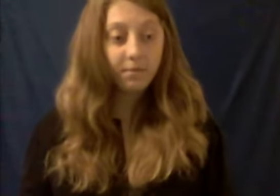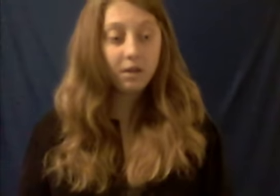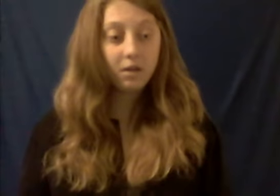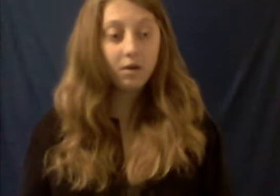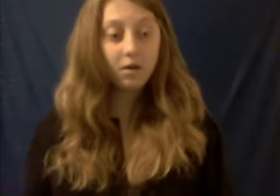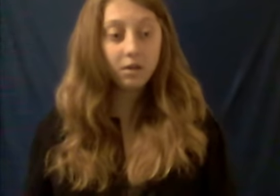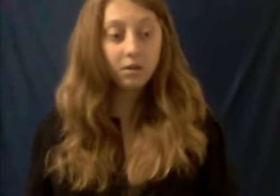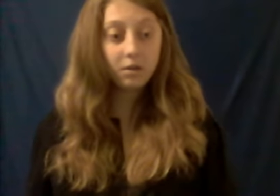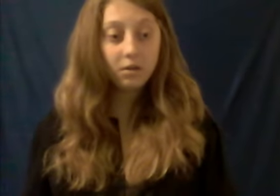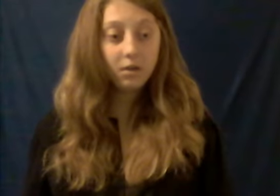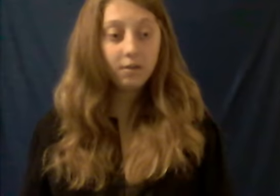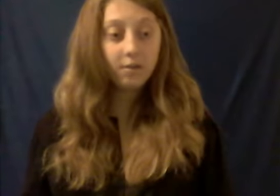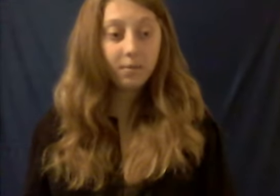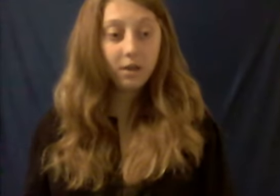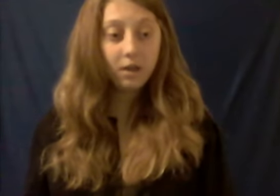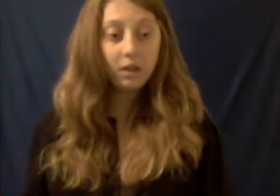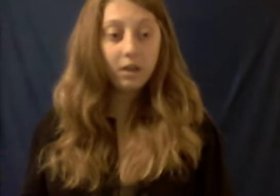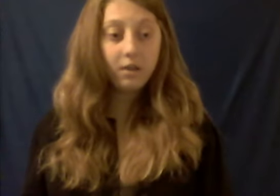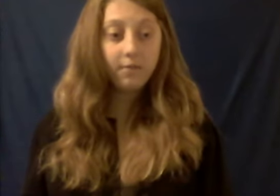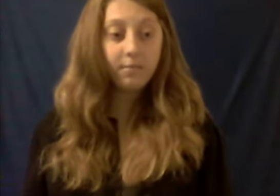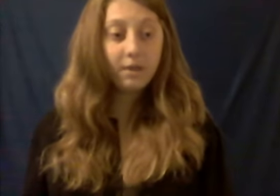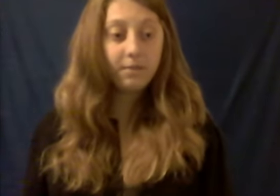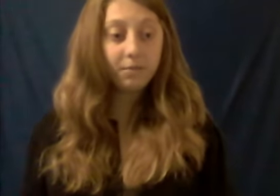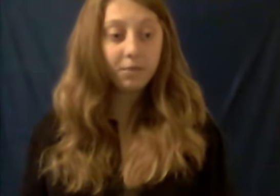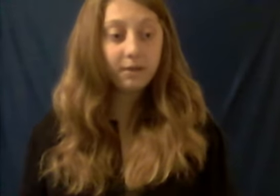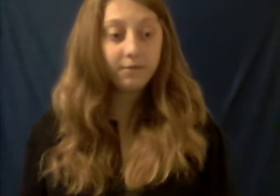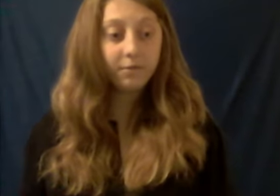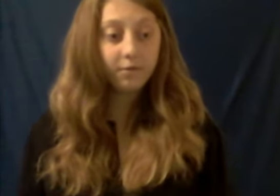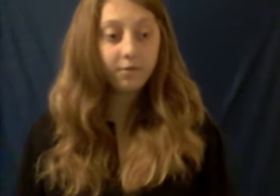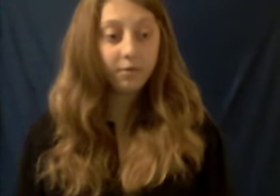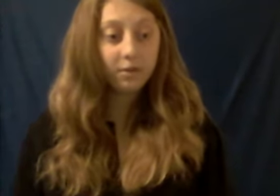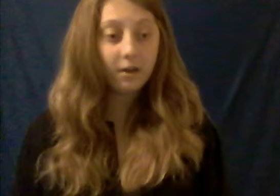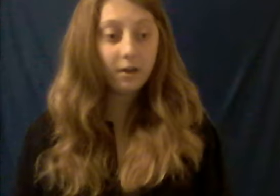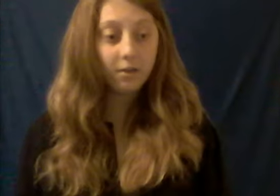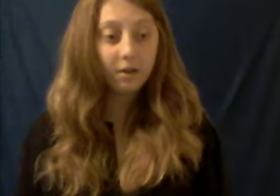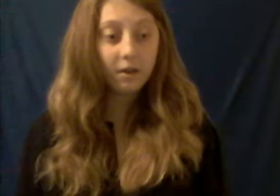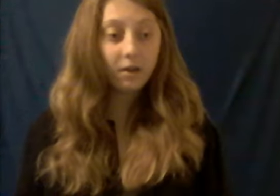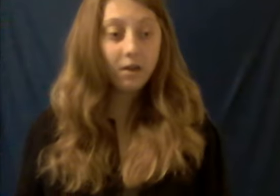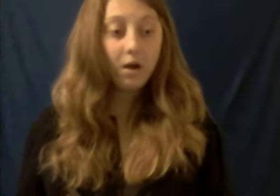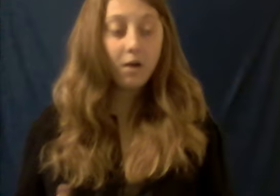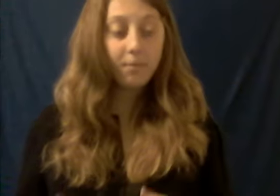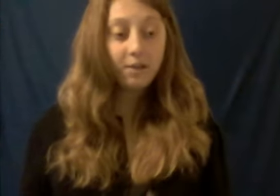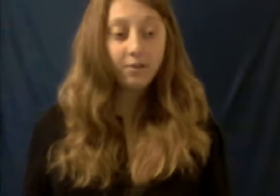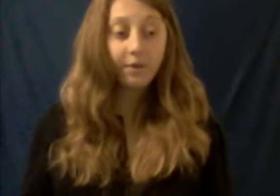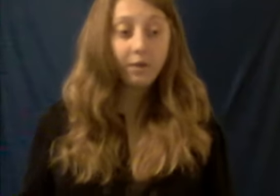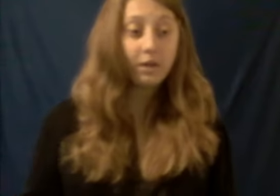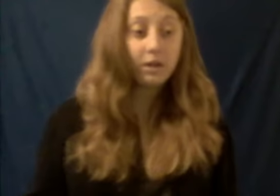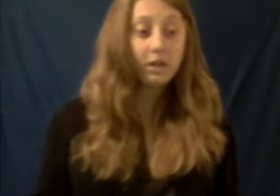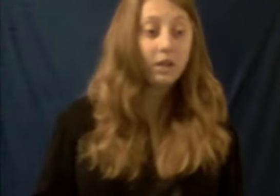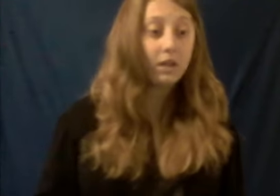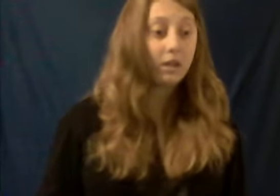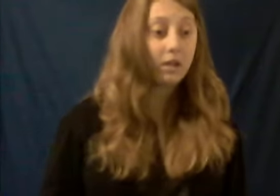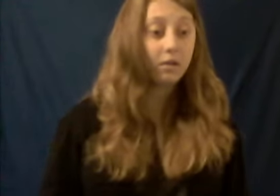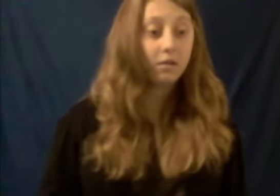being on disability leave and me being pregnant for the fourth time, like our money is going quickly and